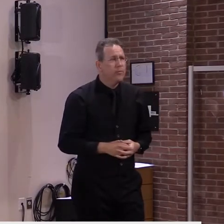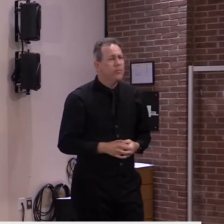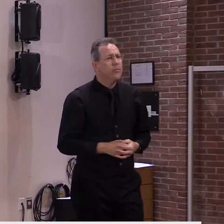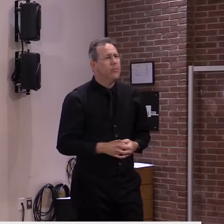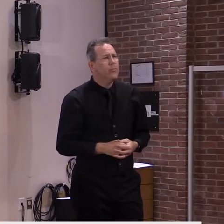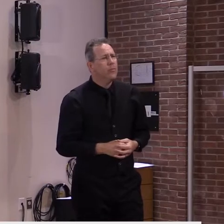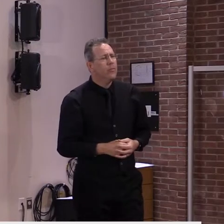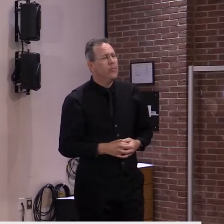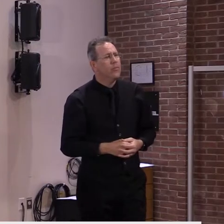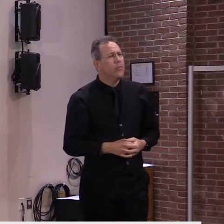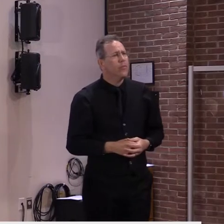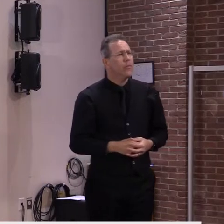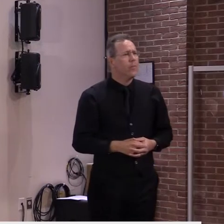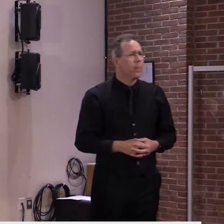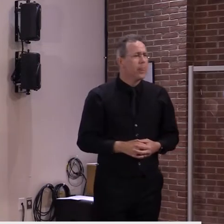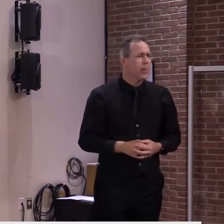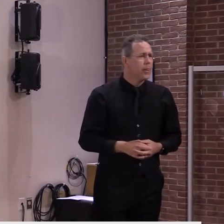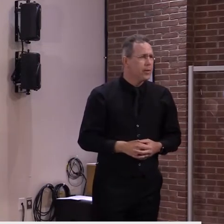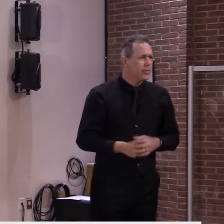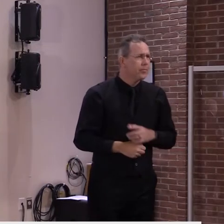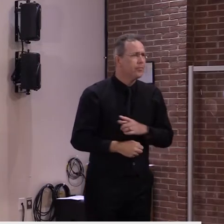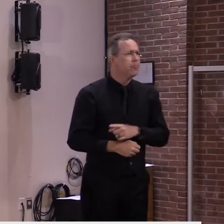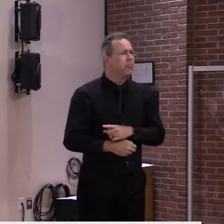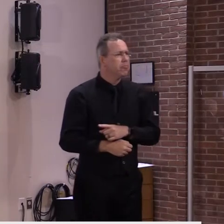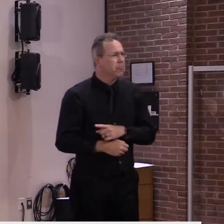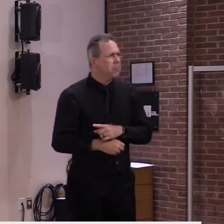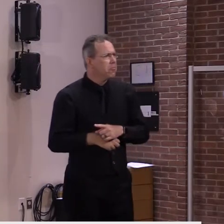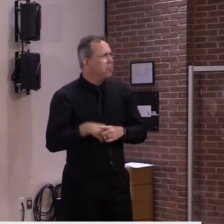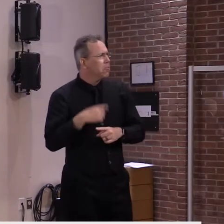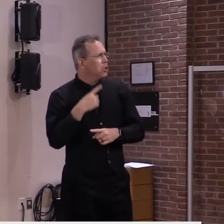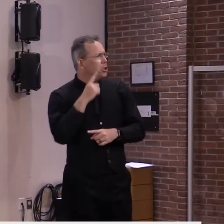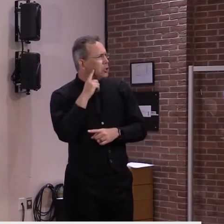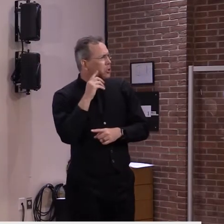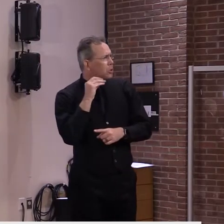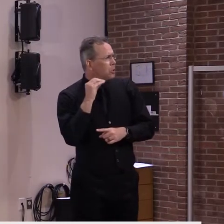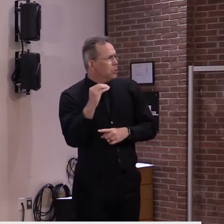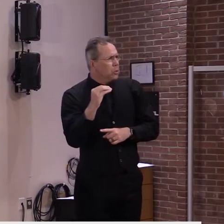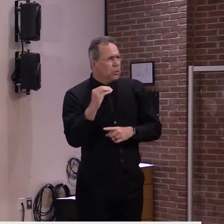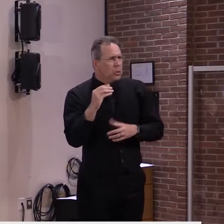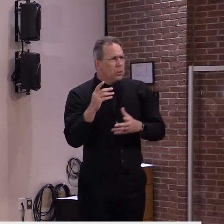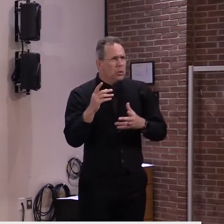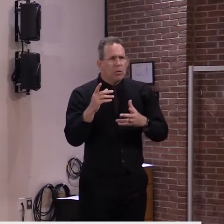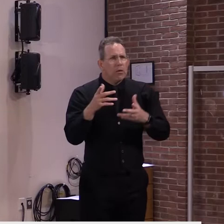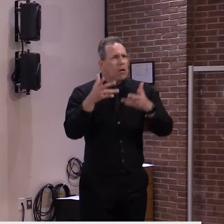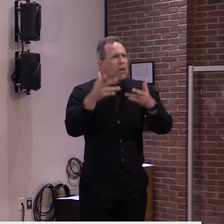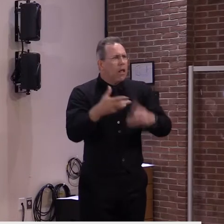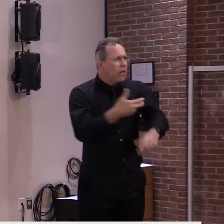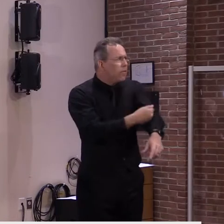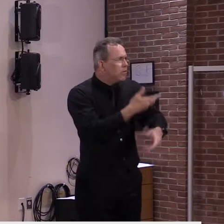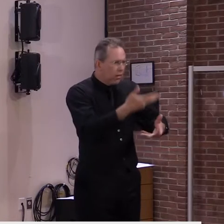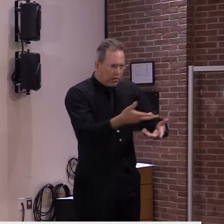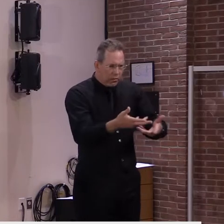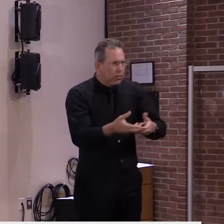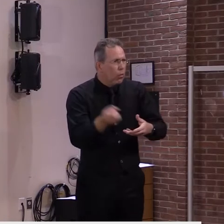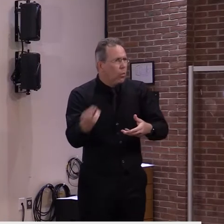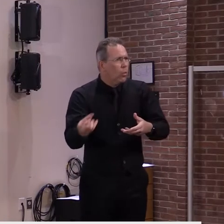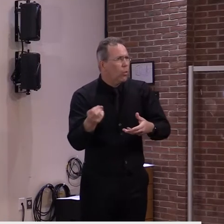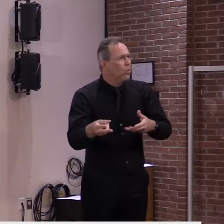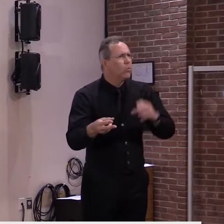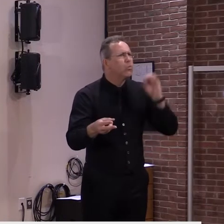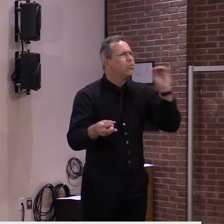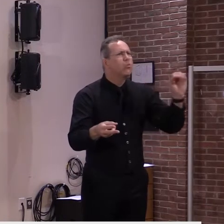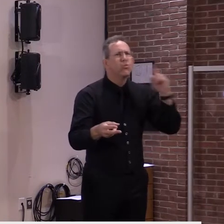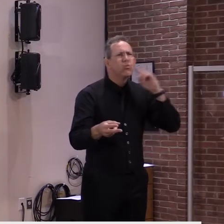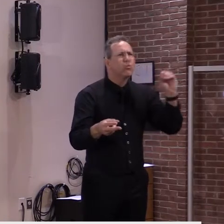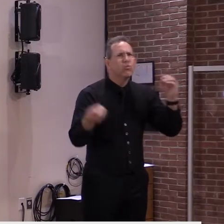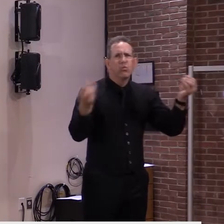Kelvin, I haven't heard of a tremendous amount of dosage that is,